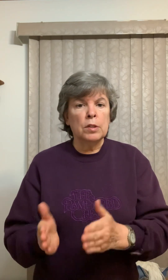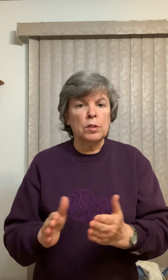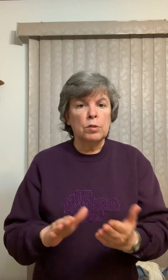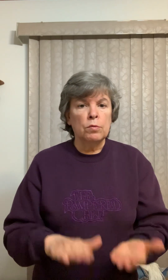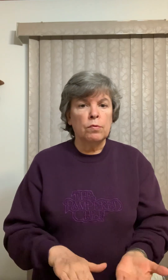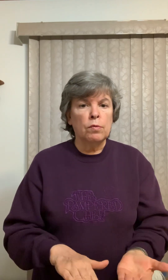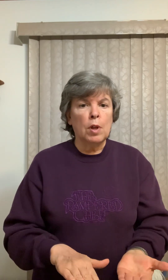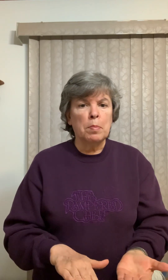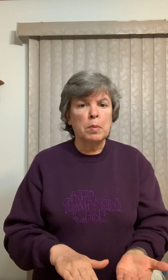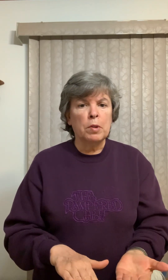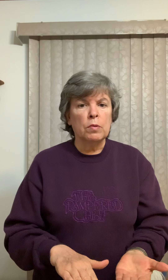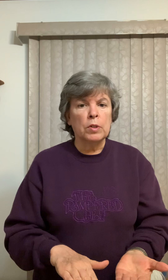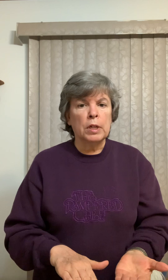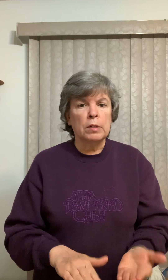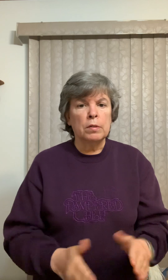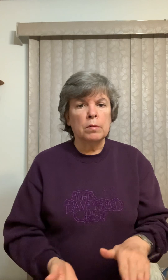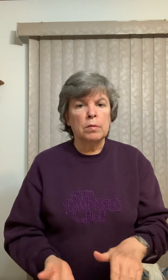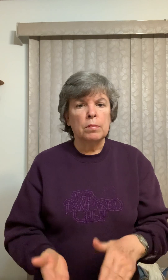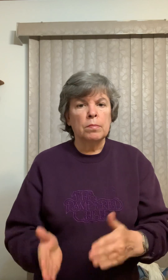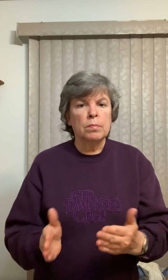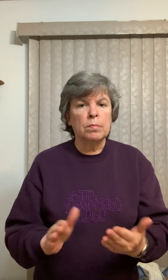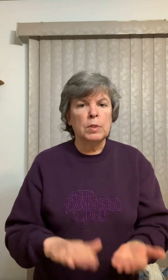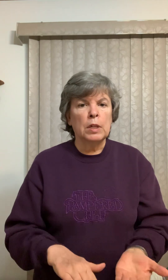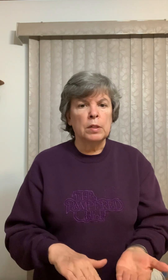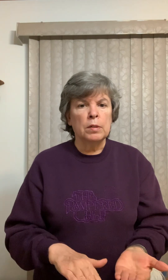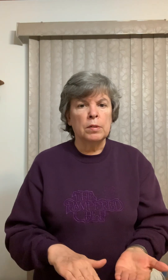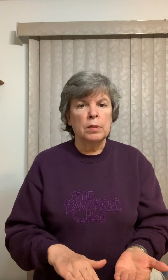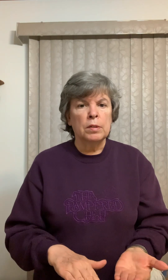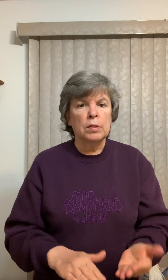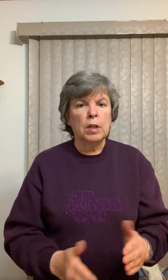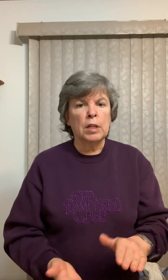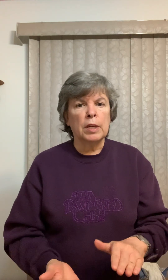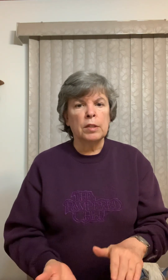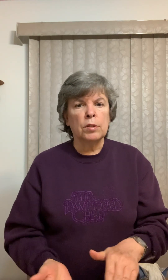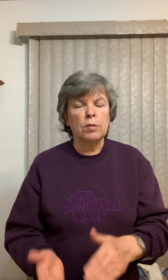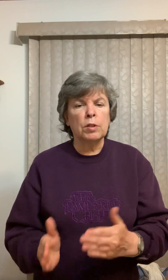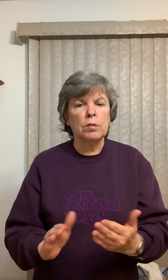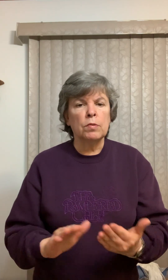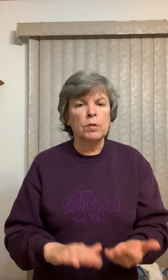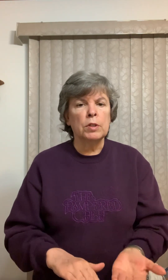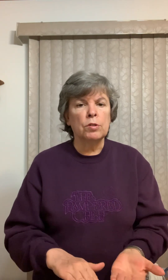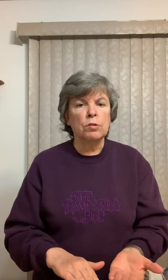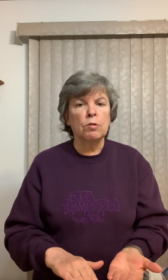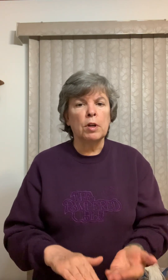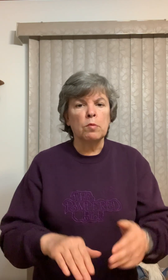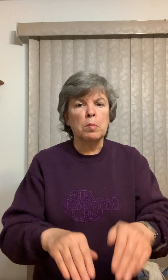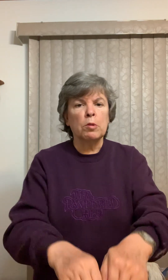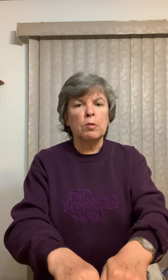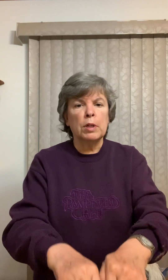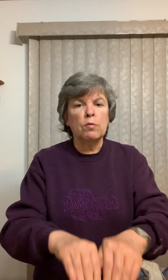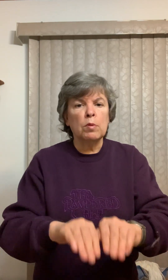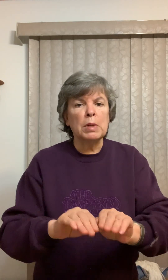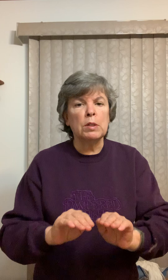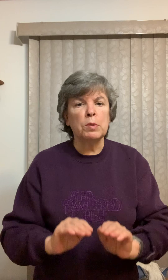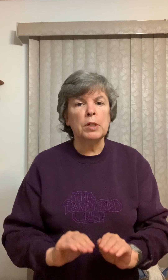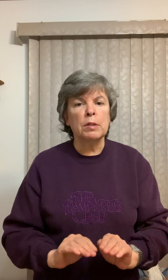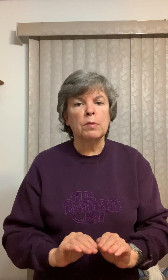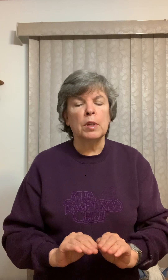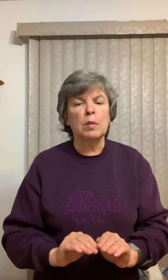you flop them over dead, dead. It's kind of like turning over in your grave. Remember grave from last week, the hump of